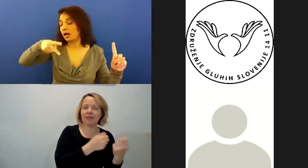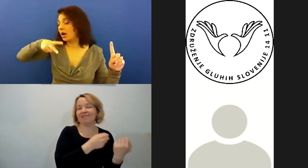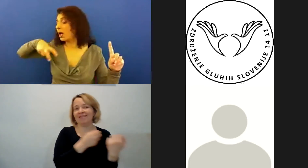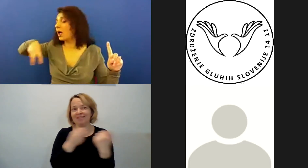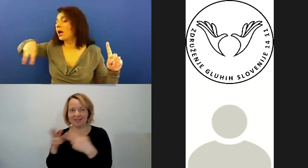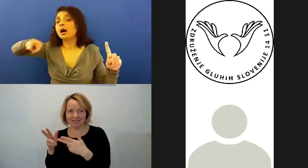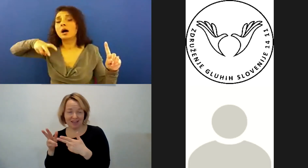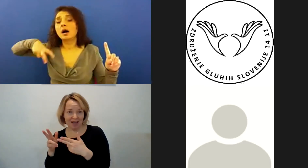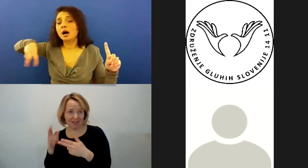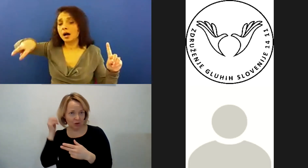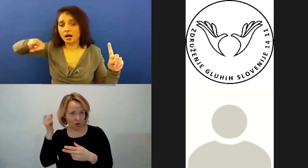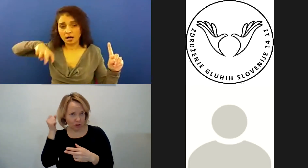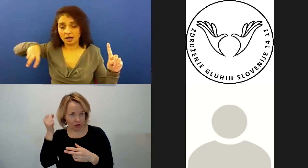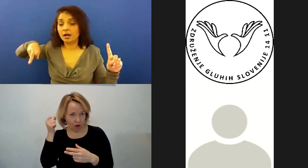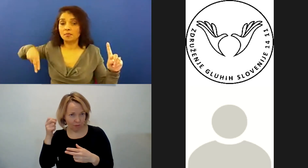from.